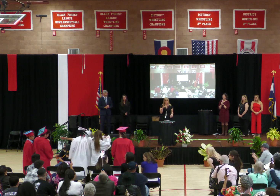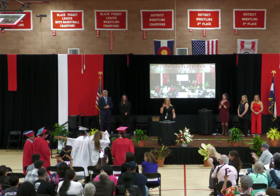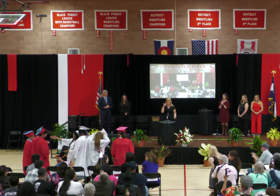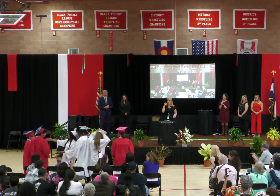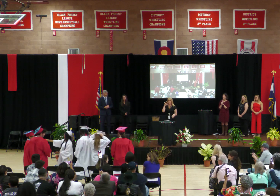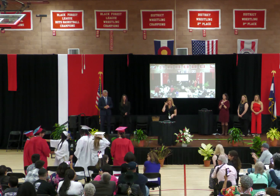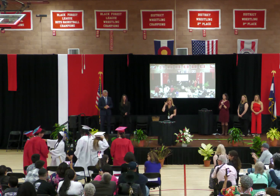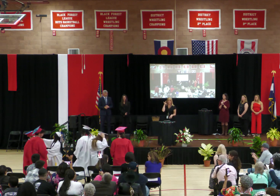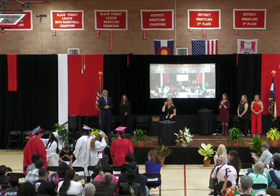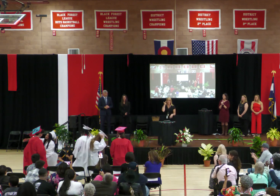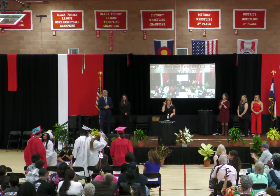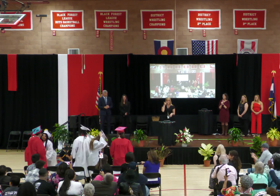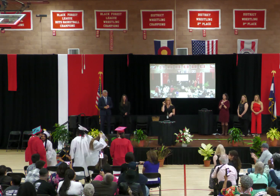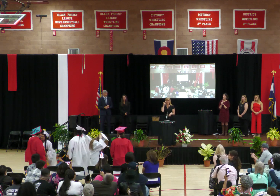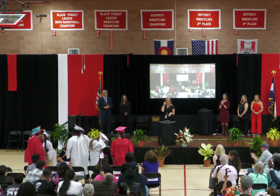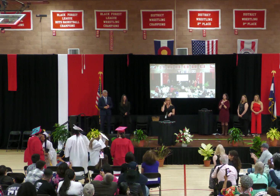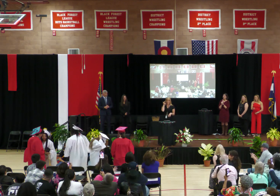Tara Spangler.